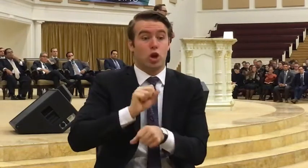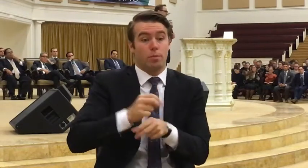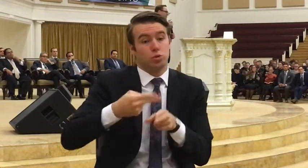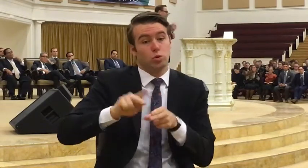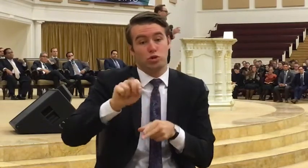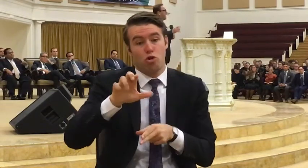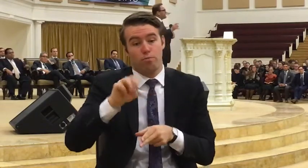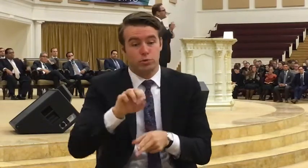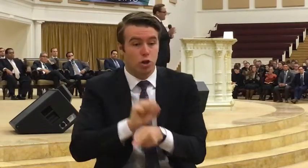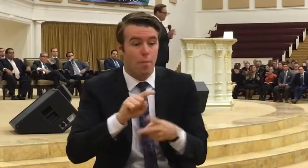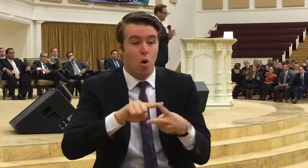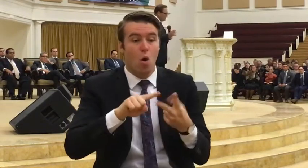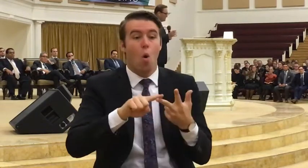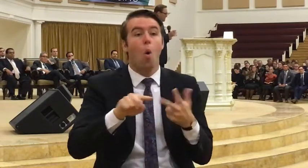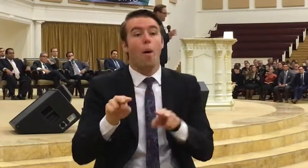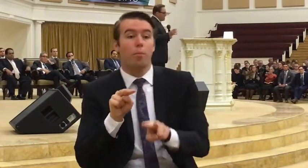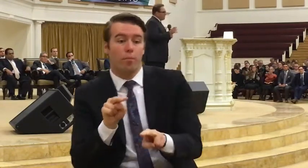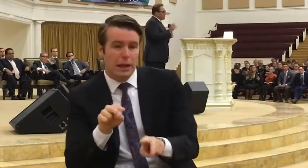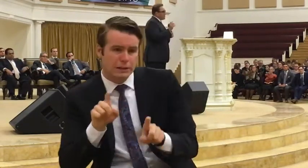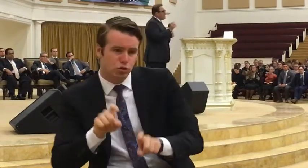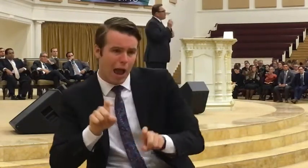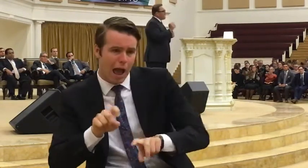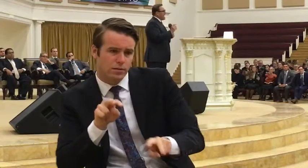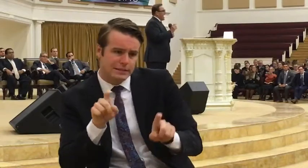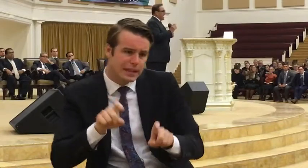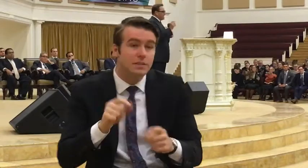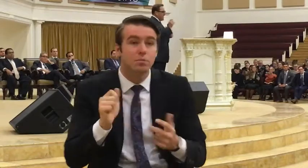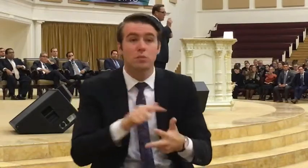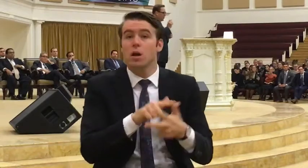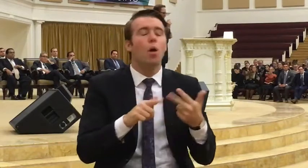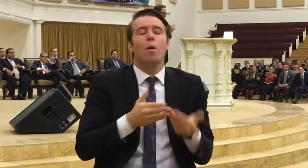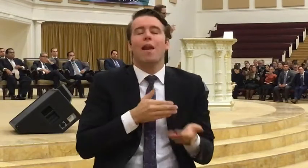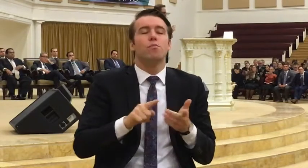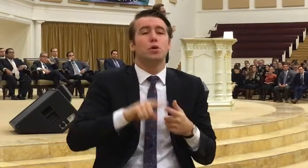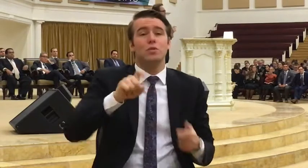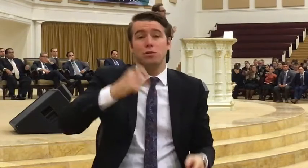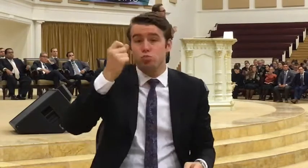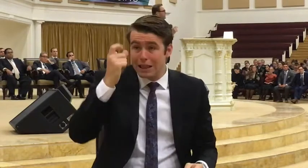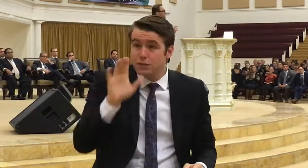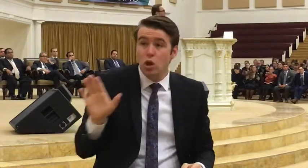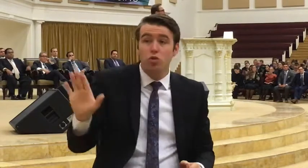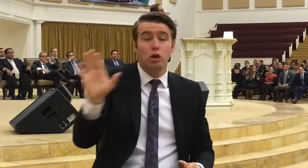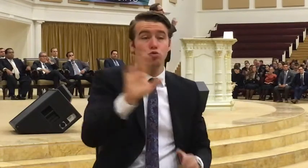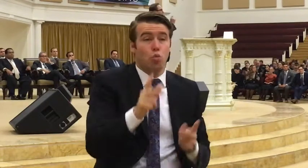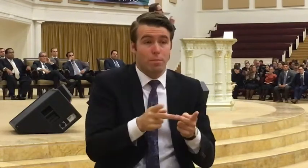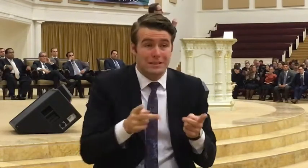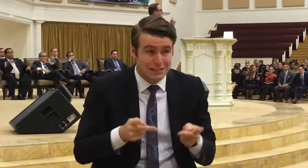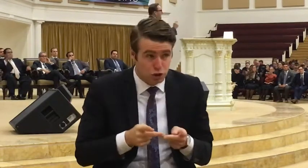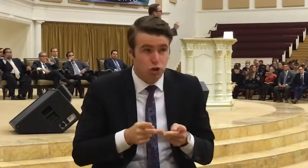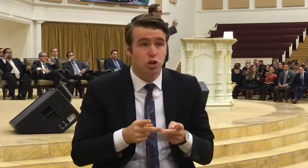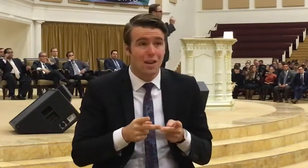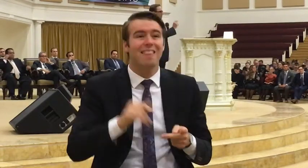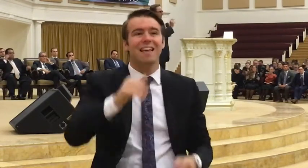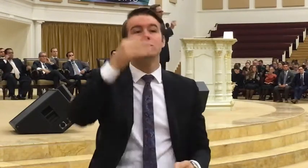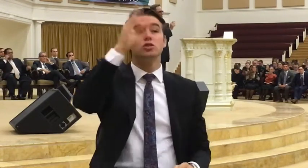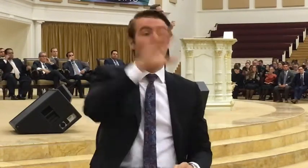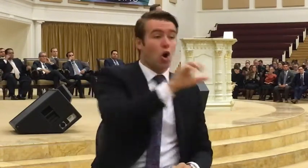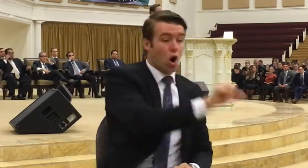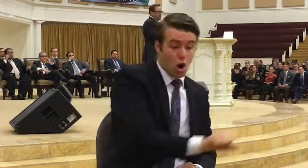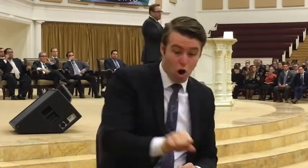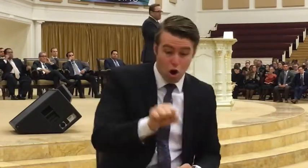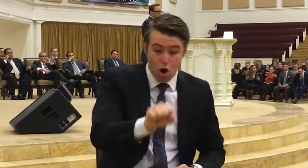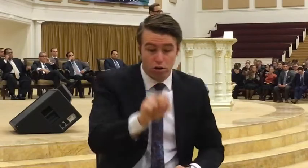in a time of trial and testing. But you need to realize that your position is where God is working